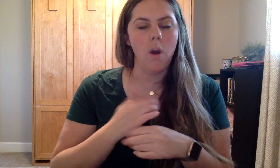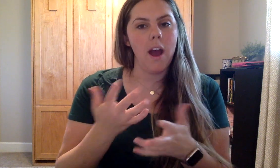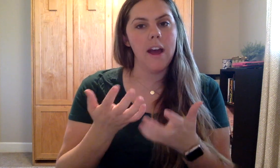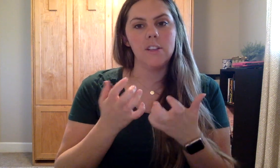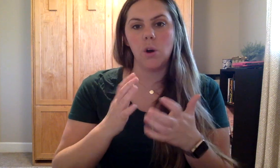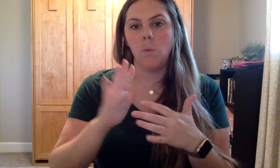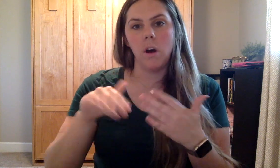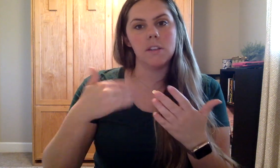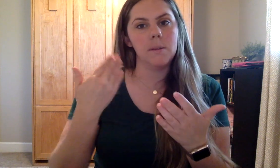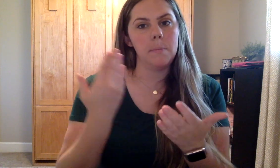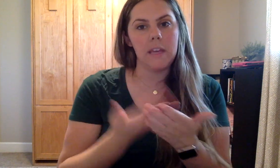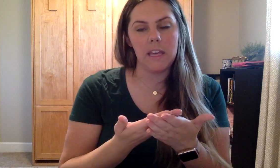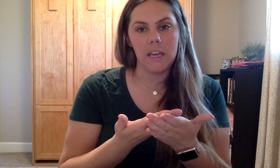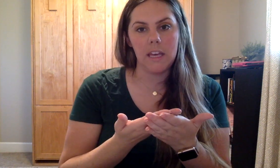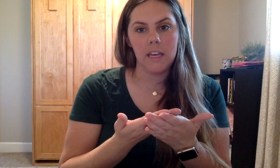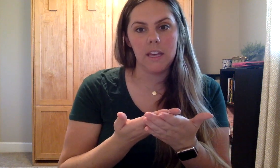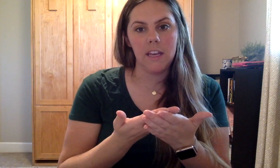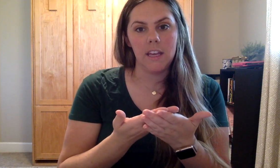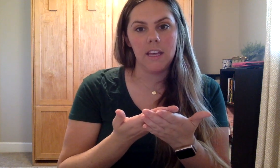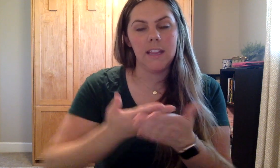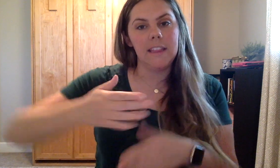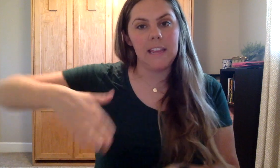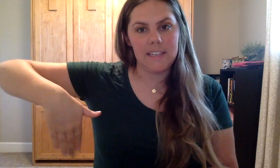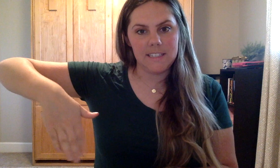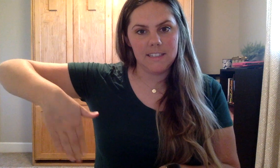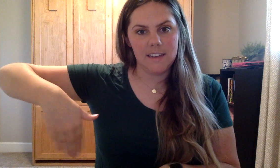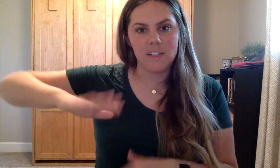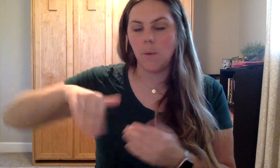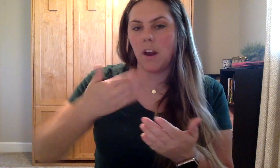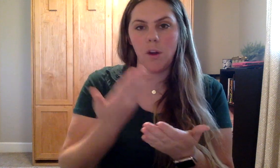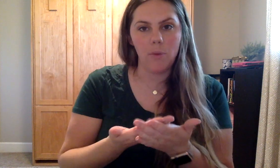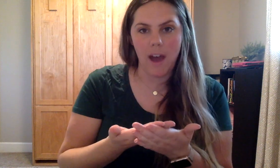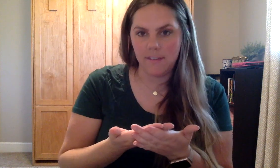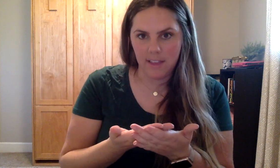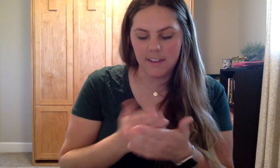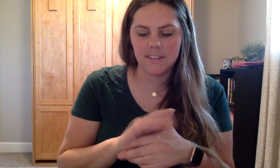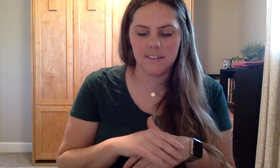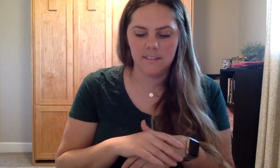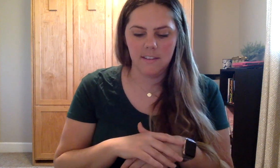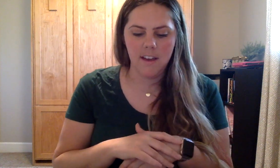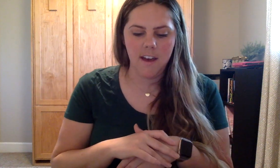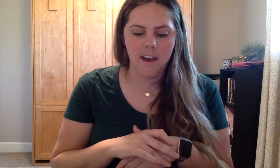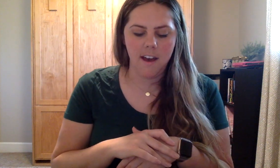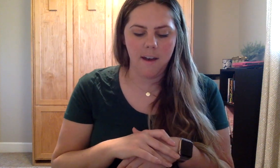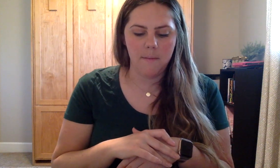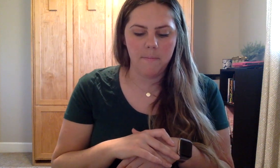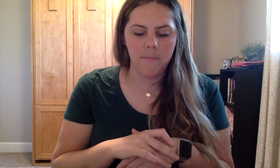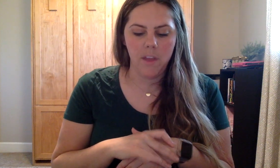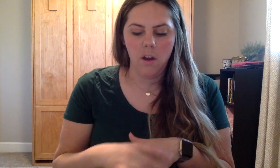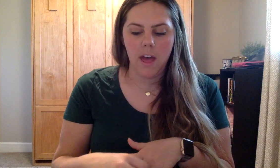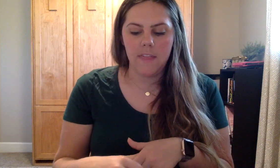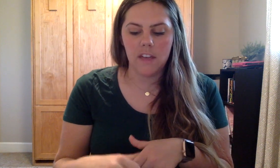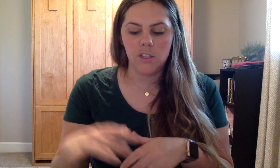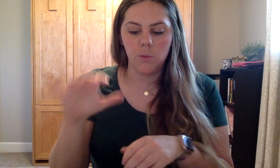I don't want to be late. I don't want to arrive late. And then to